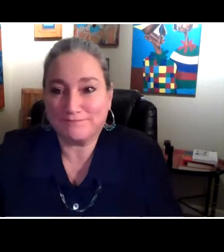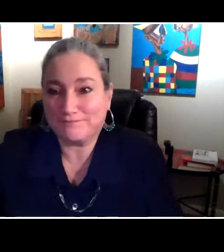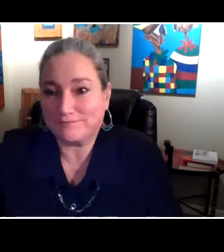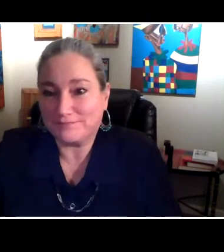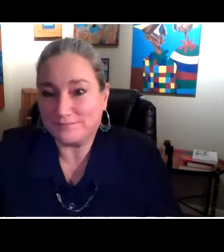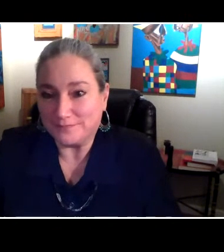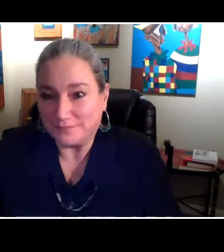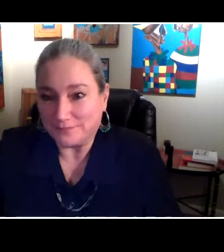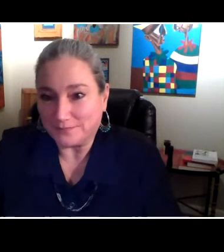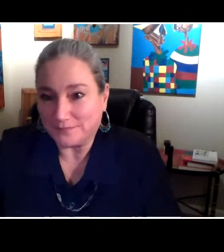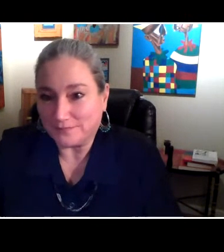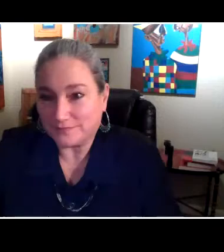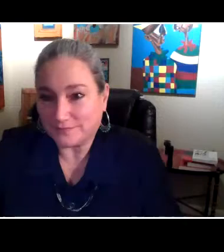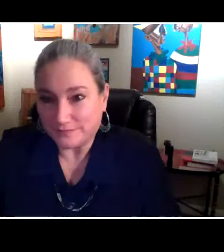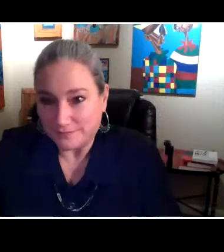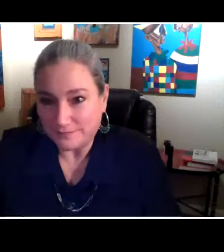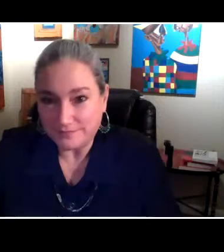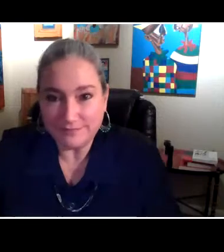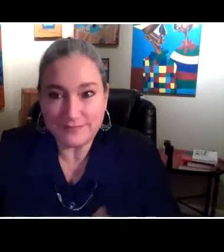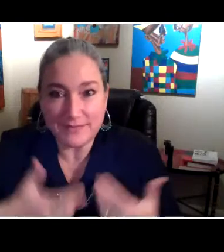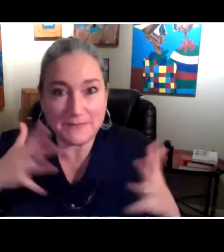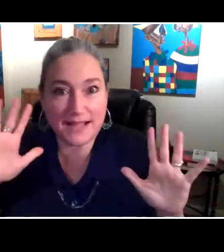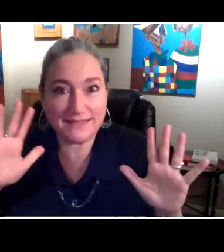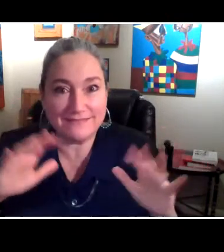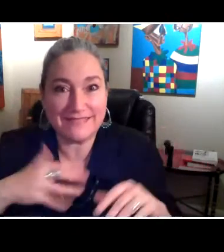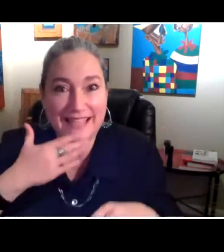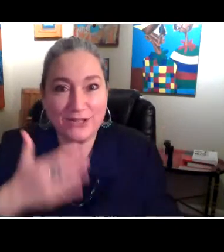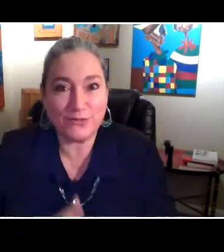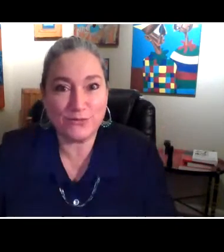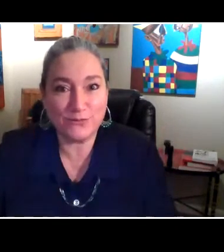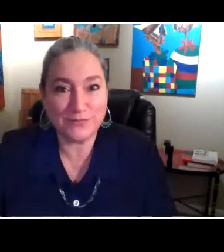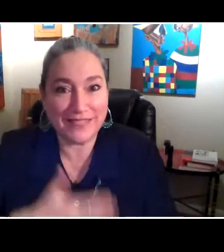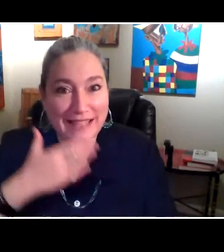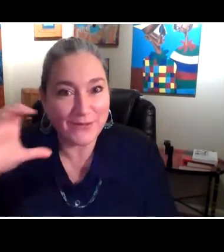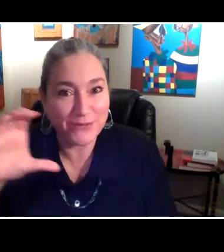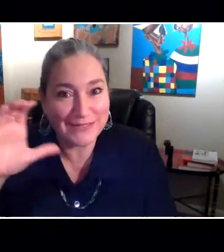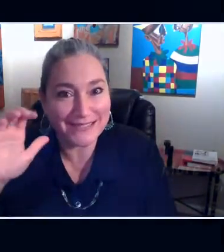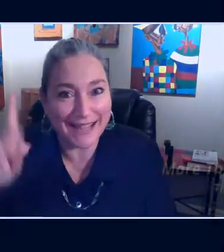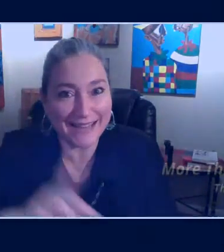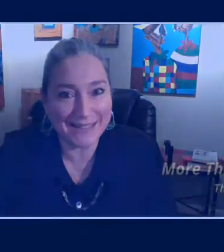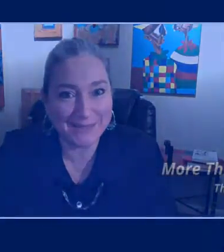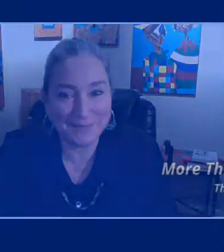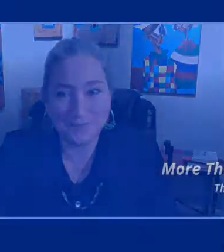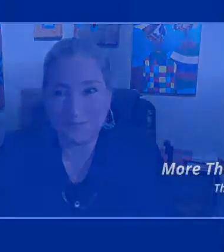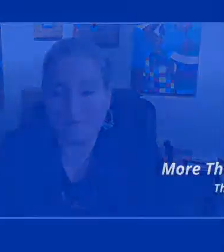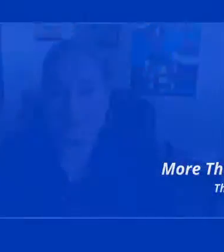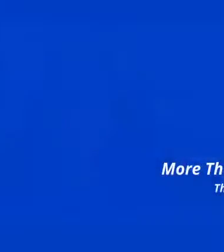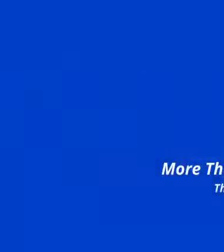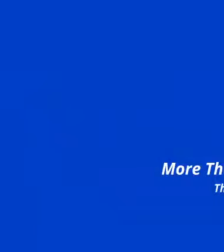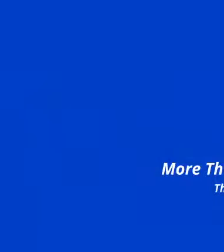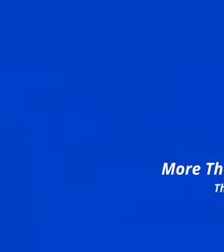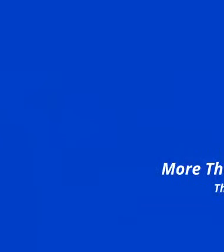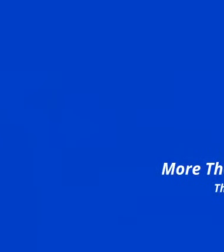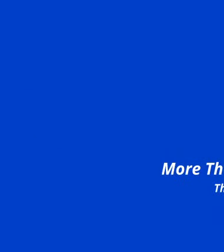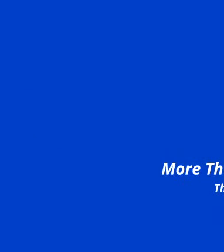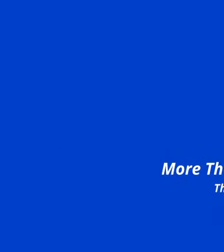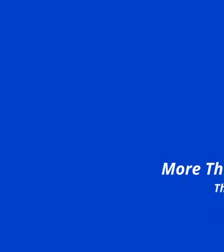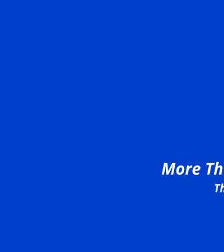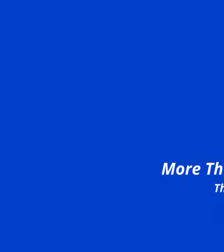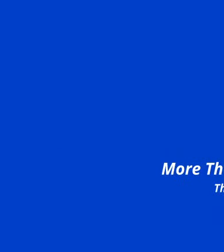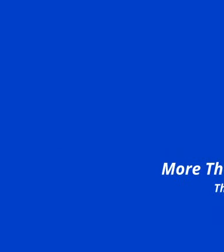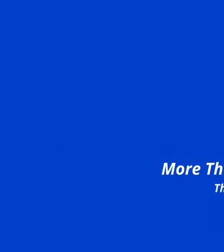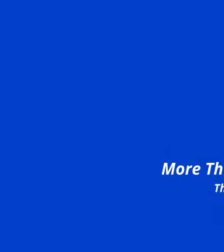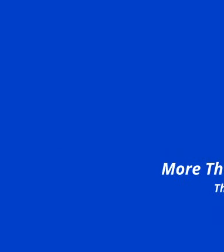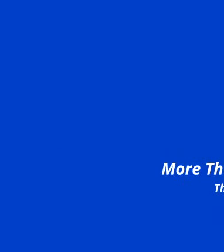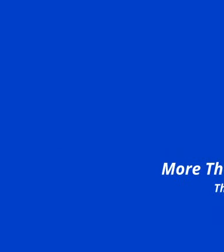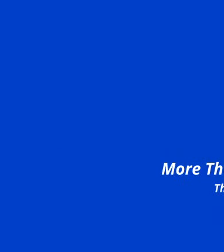to our time for your questions that I can then answer. And that's it. Thank you,